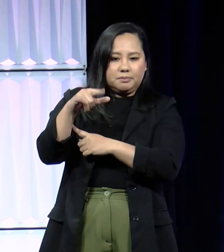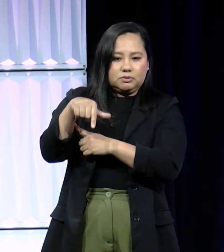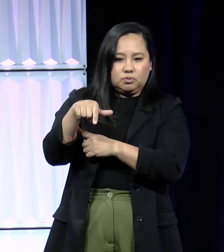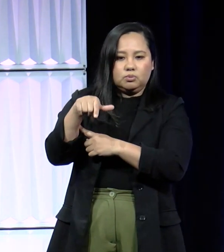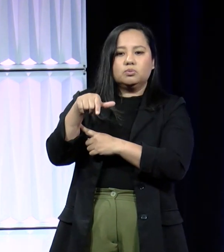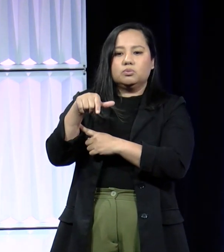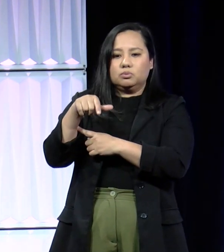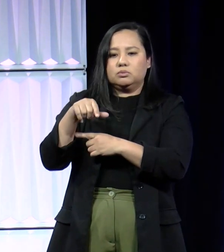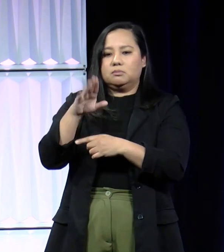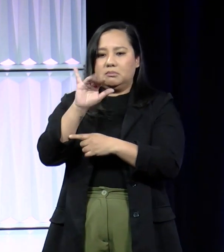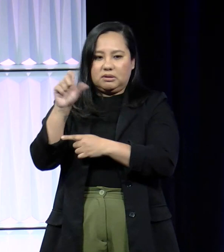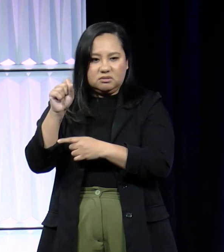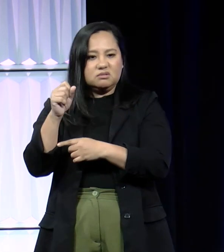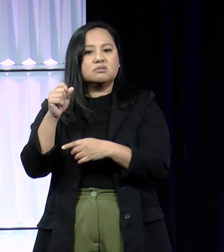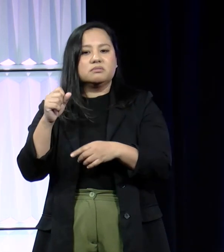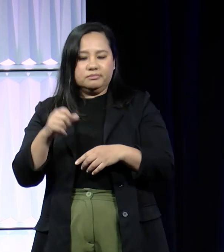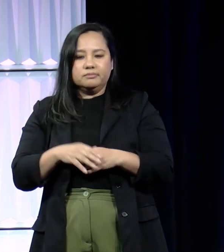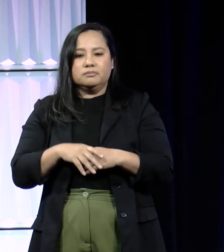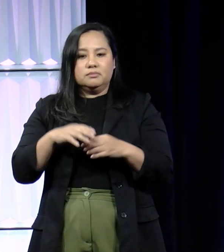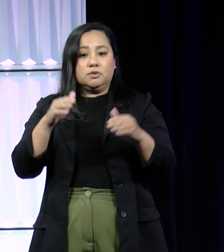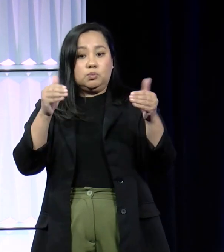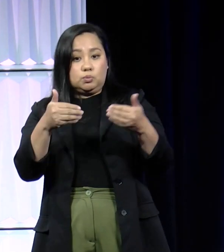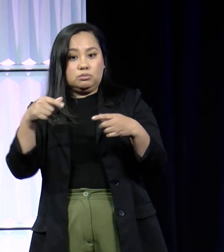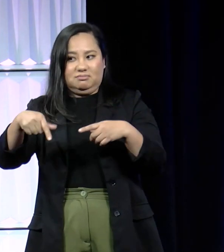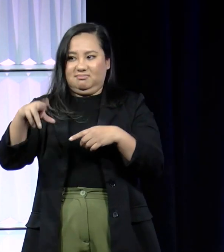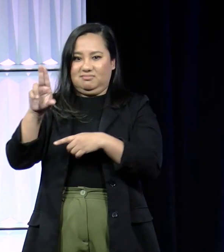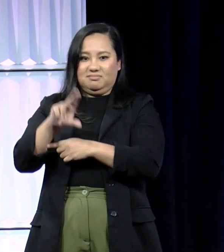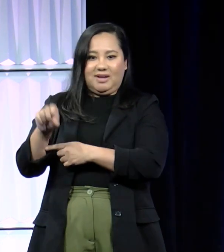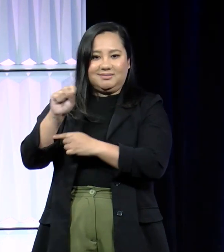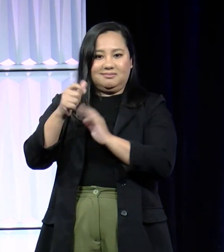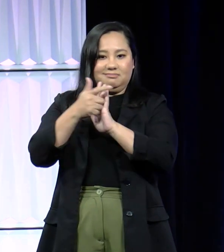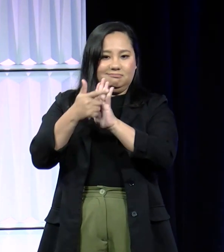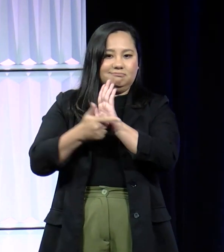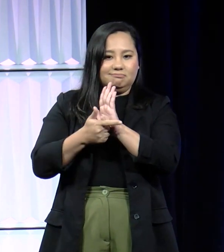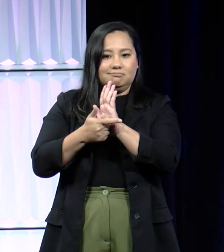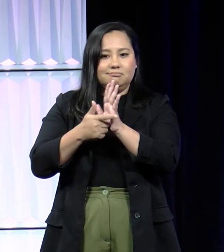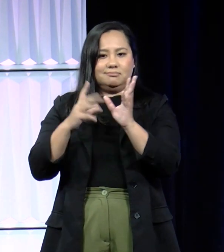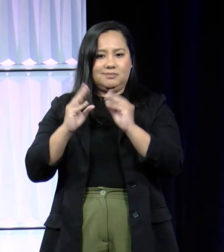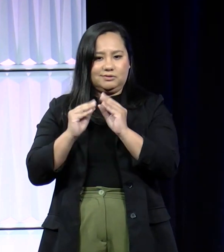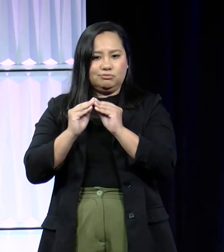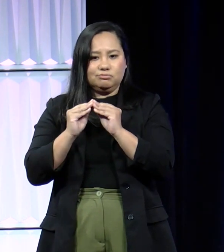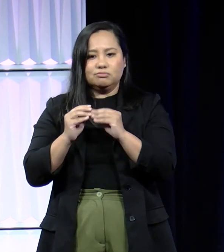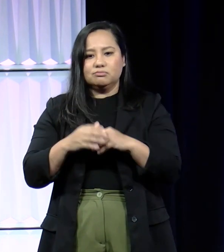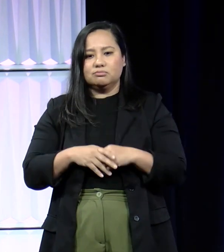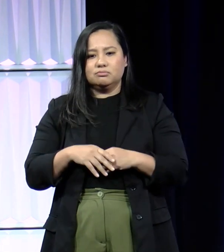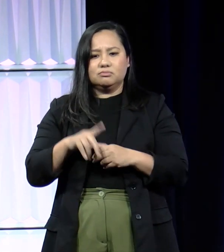in the US this legislative session, our LGBTQ track